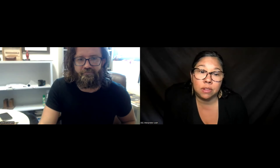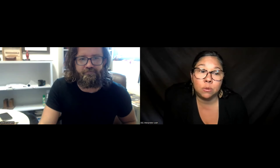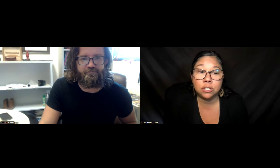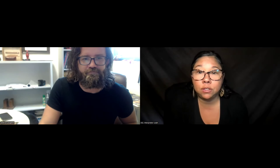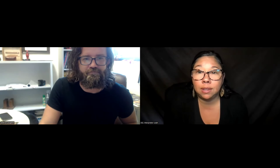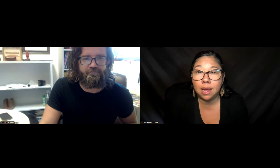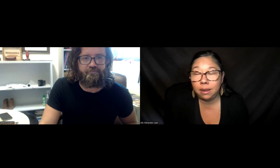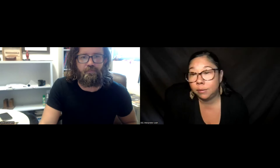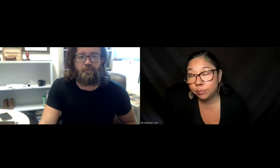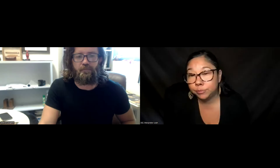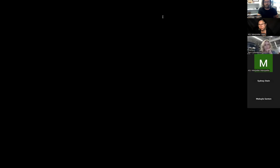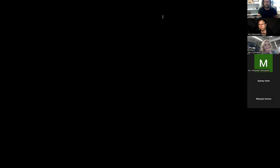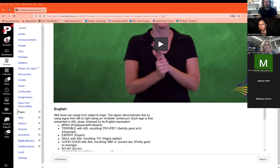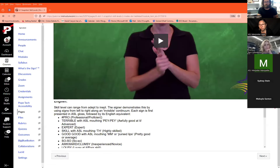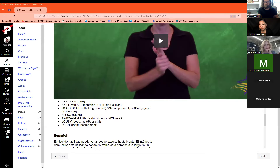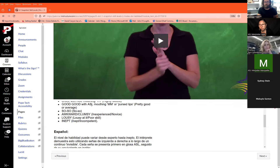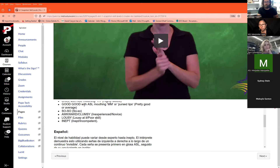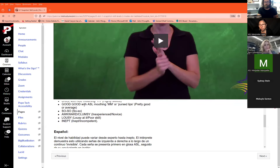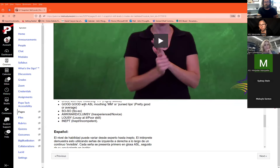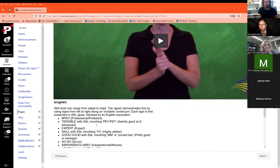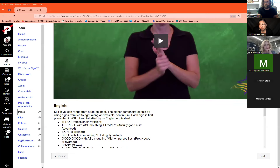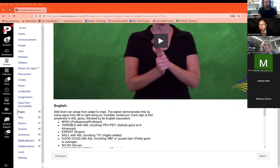to another language if you'd like.